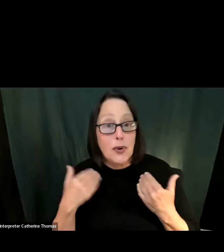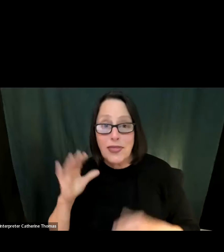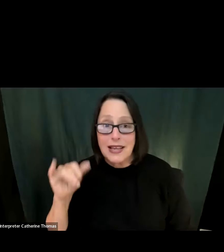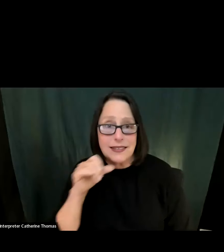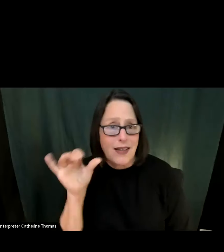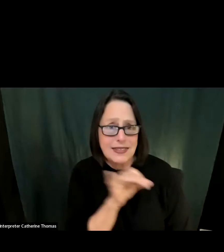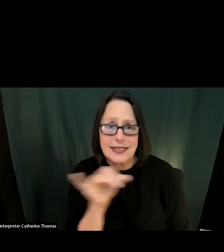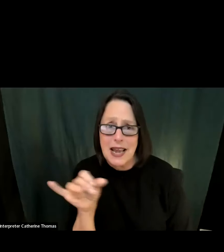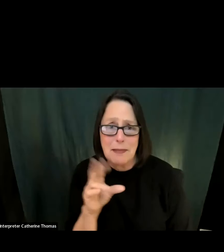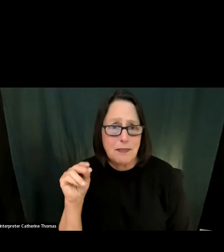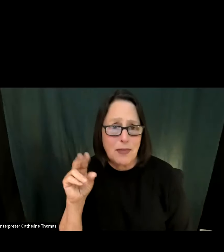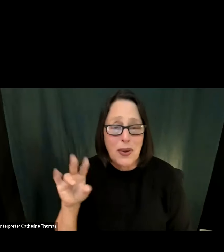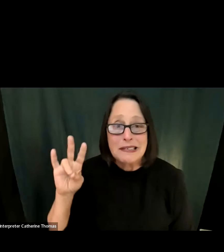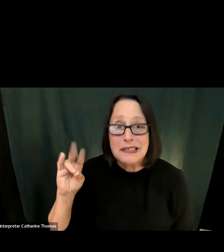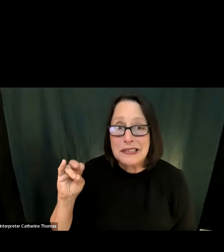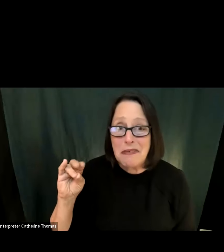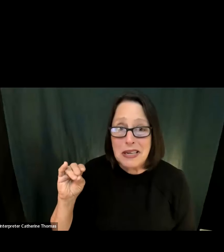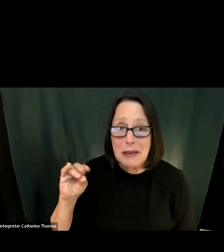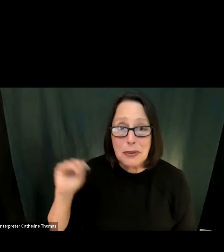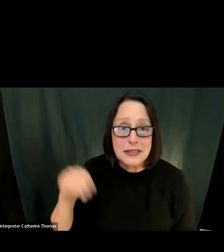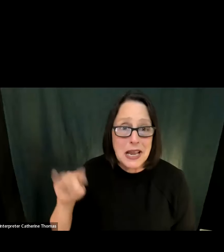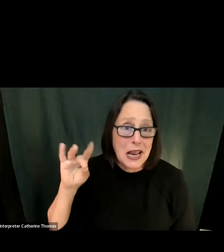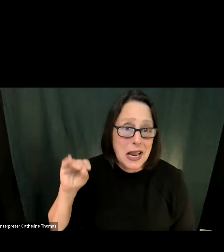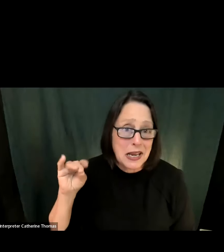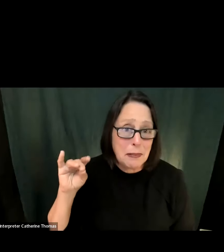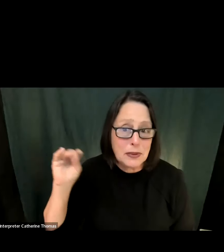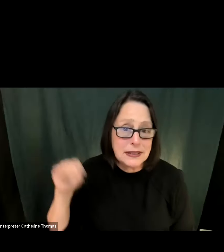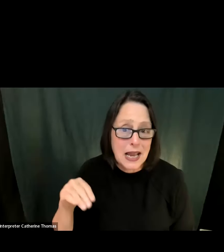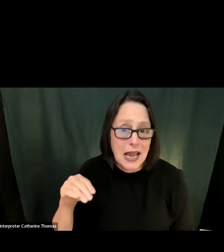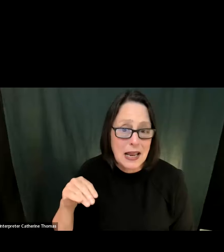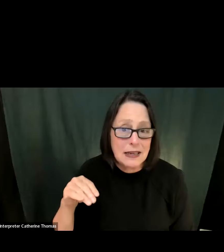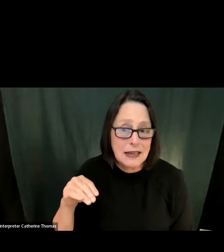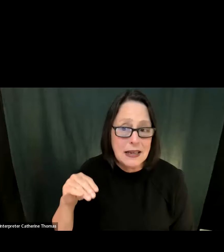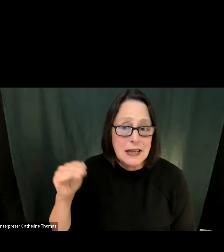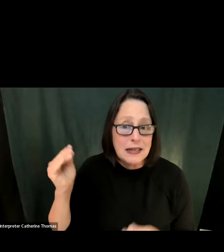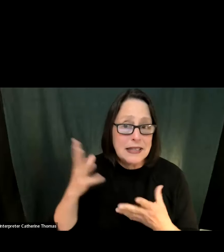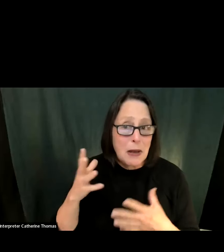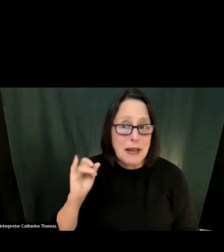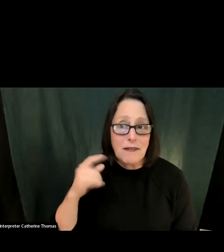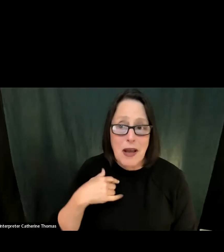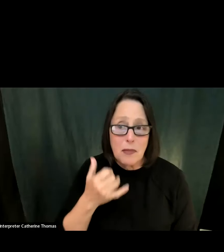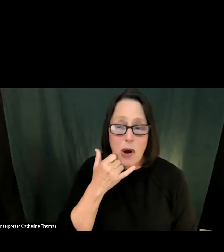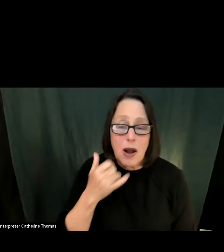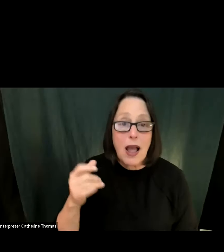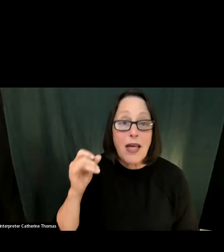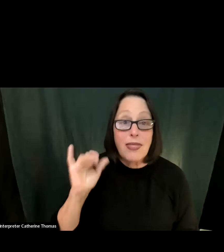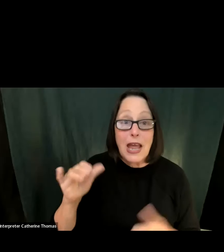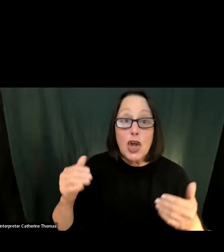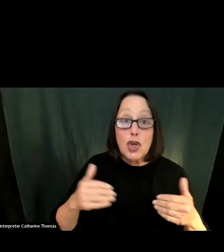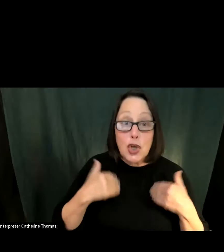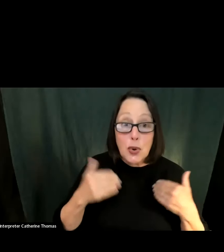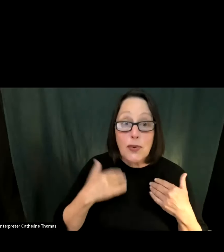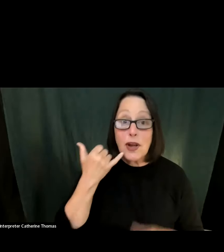be the case. 70%, 80%, I'm looking at Sherry to correct me if that number is wrong, of youth callers are actually going to